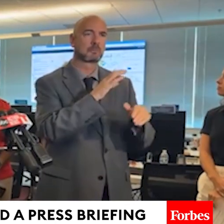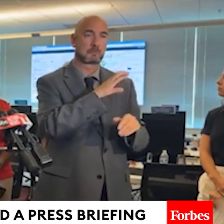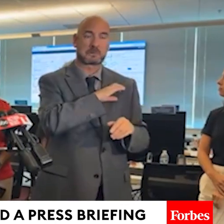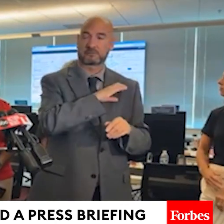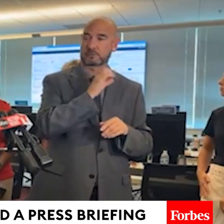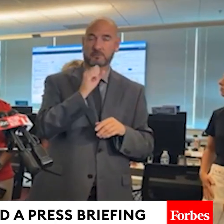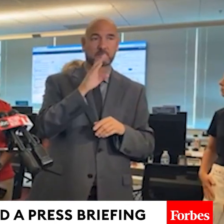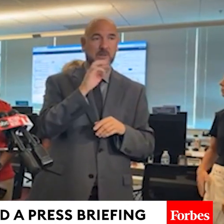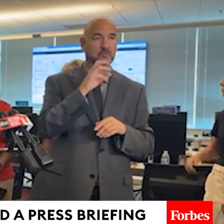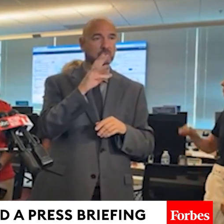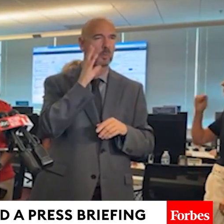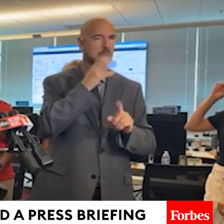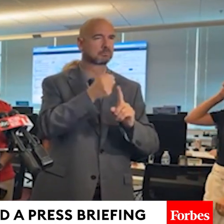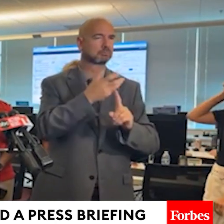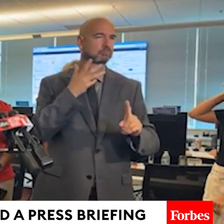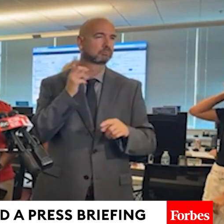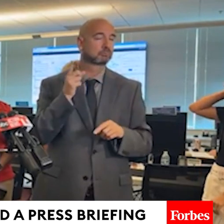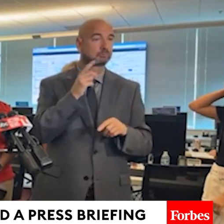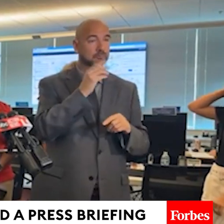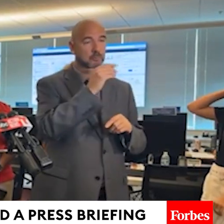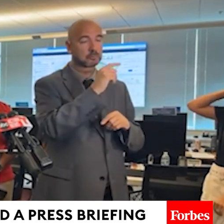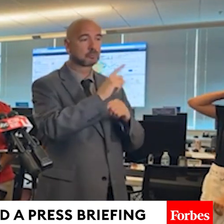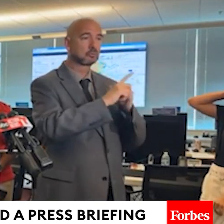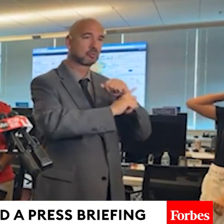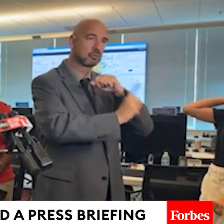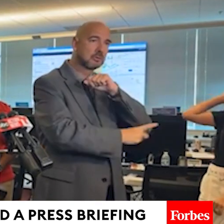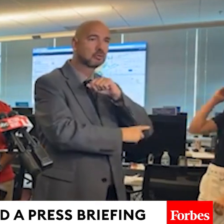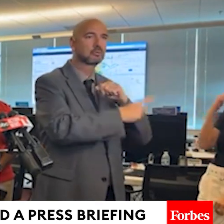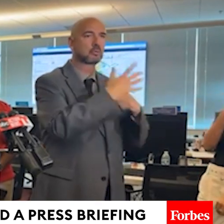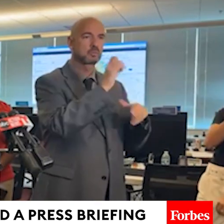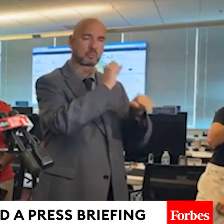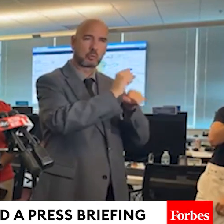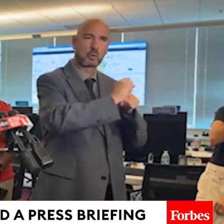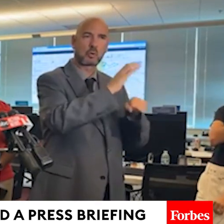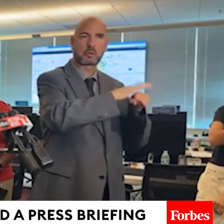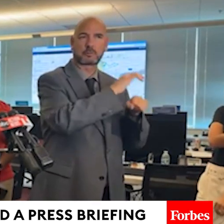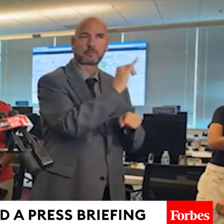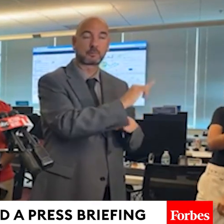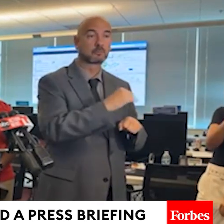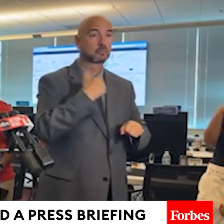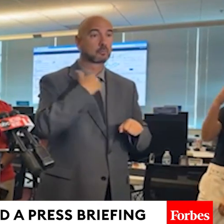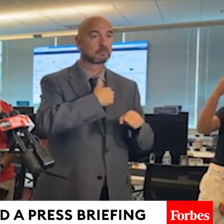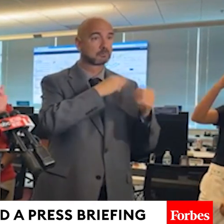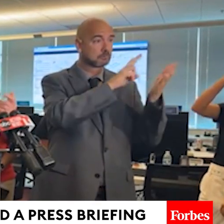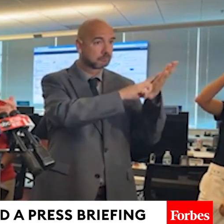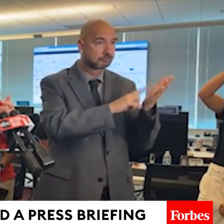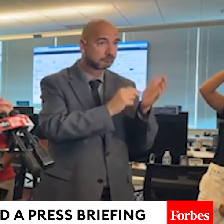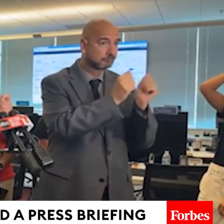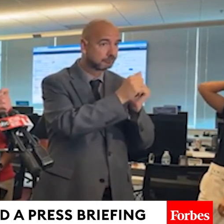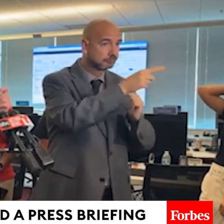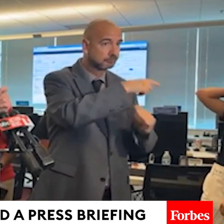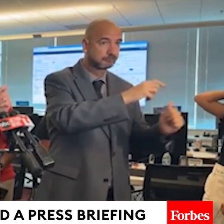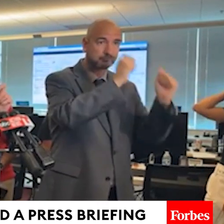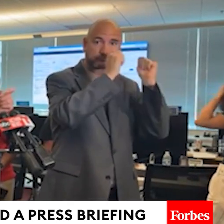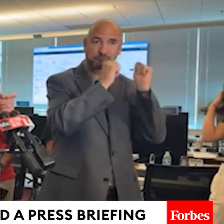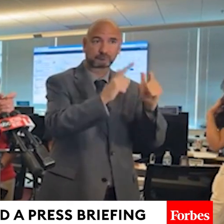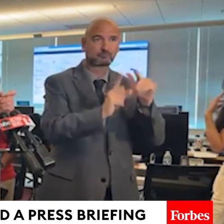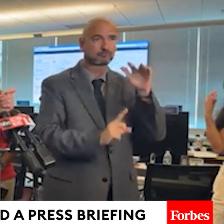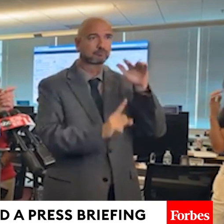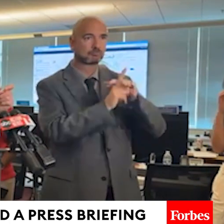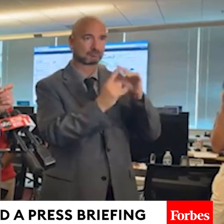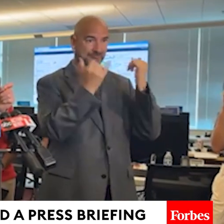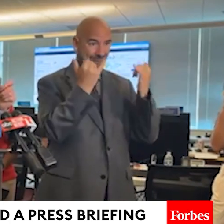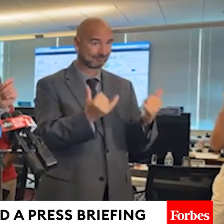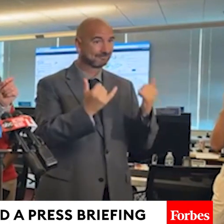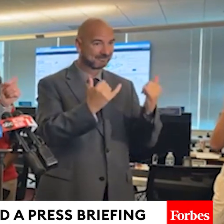solid waste team is already on it. We have contractors that showed up today. As stated before, we're going to